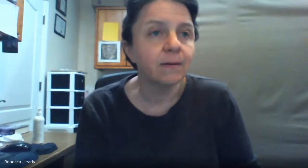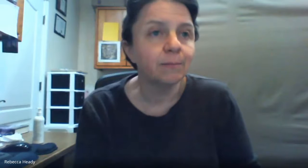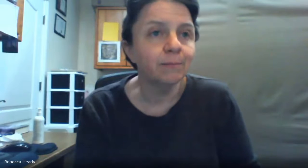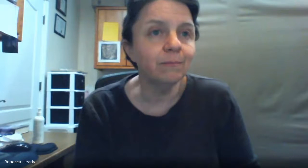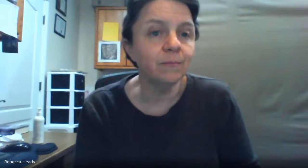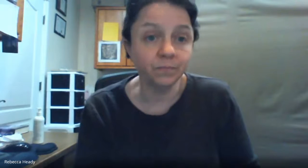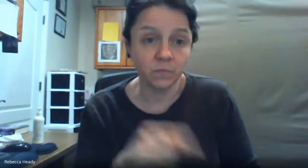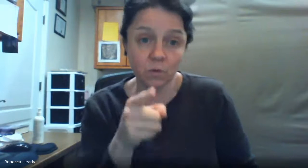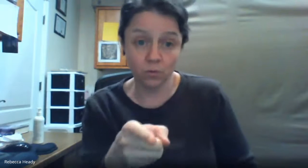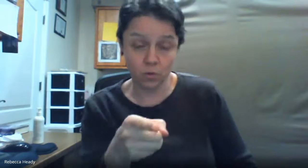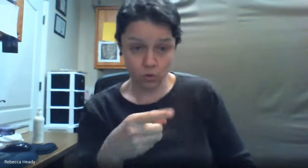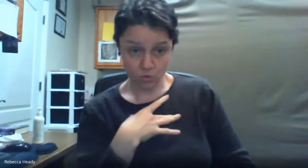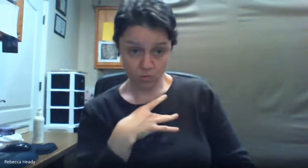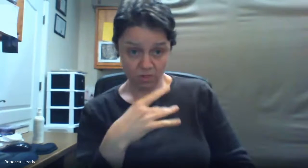mark. So